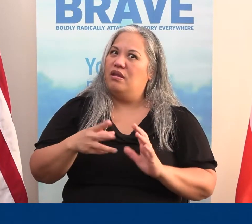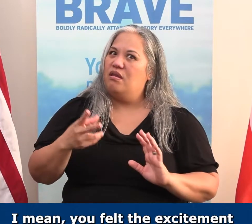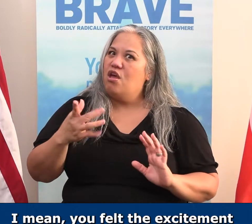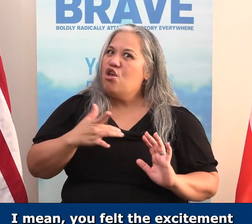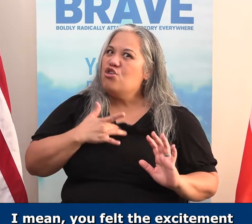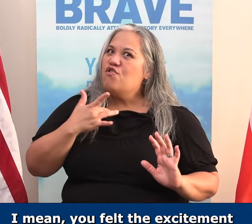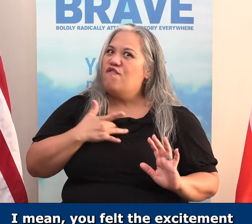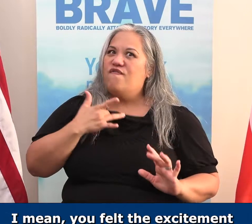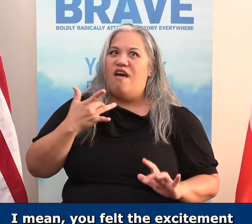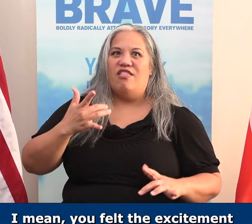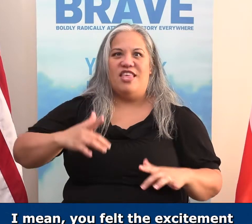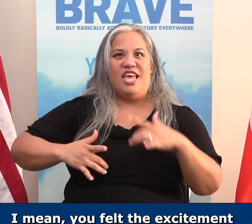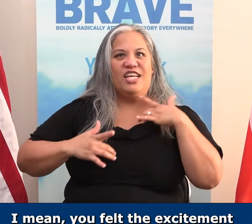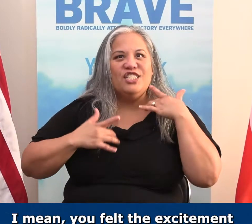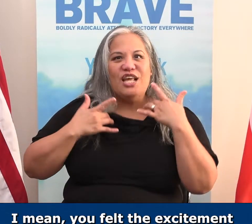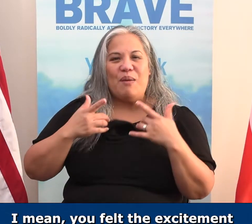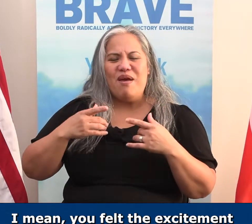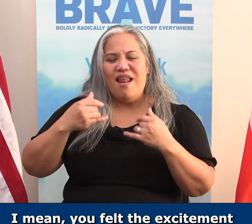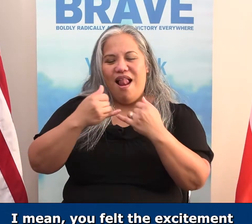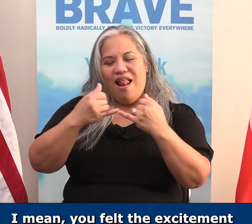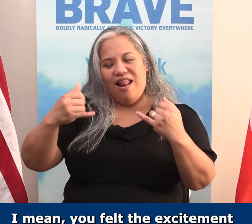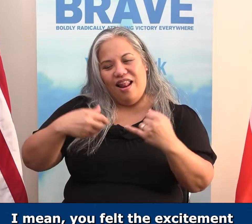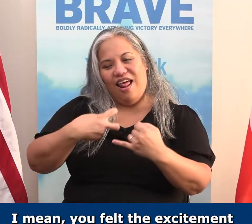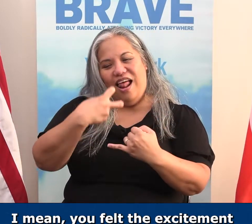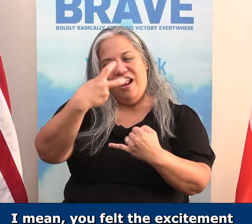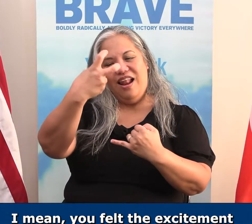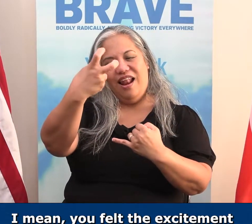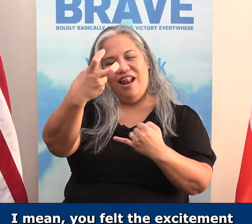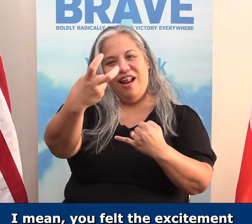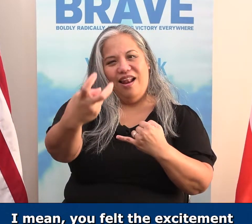I mean, you felt the excitement as he crossed the line.